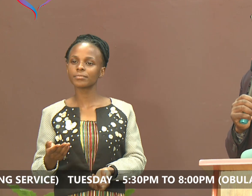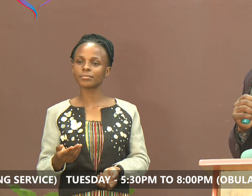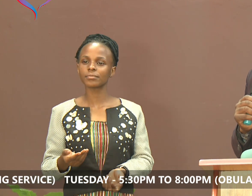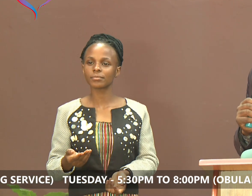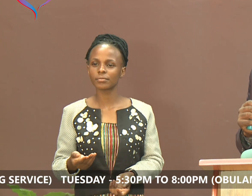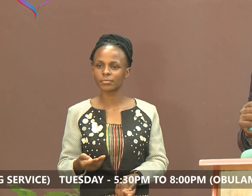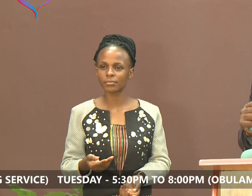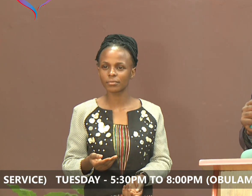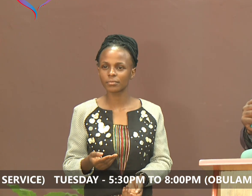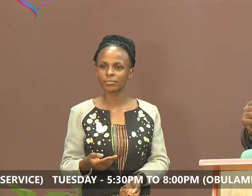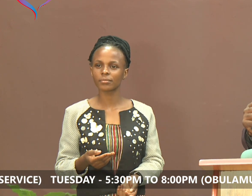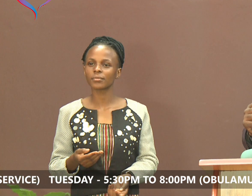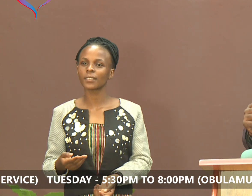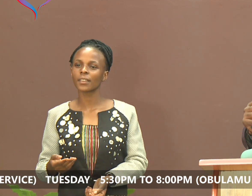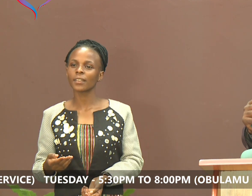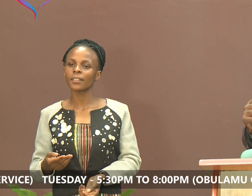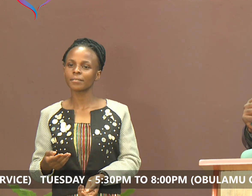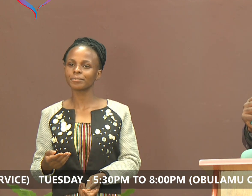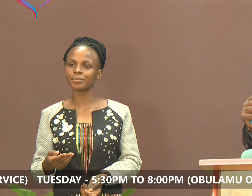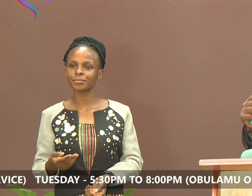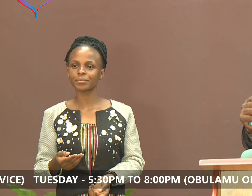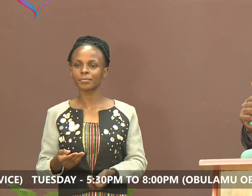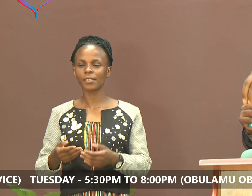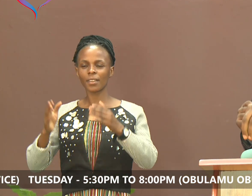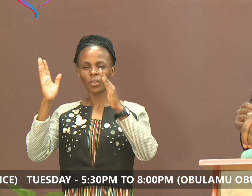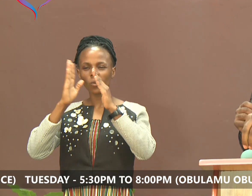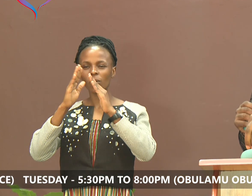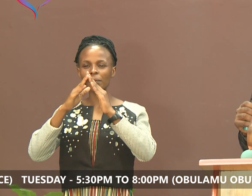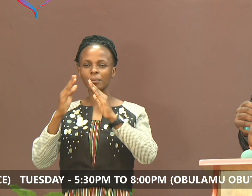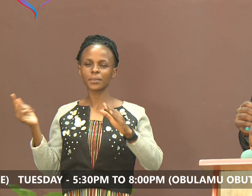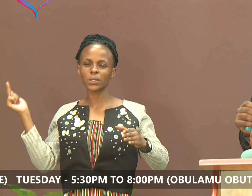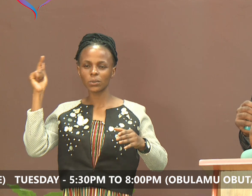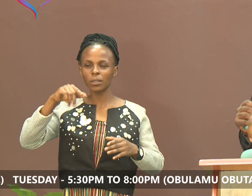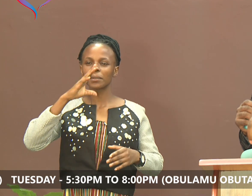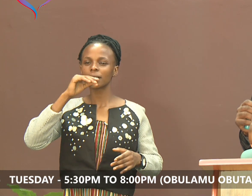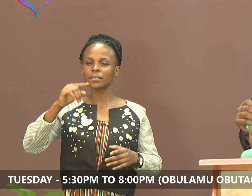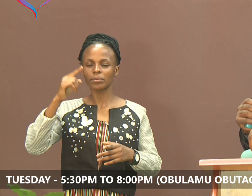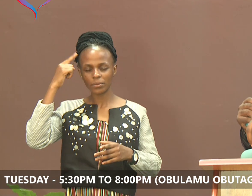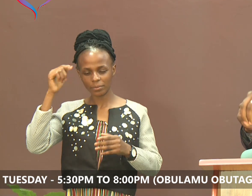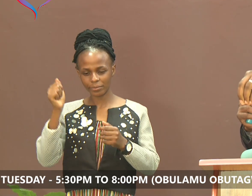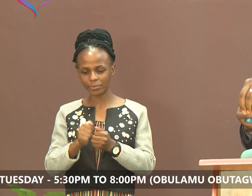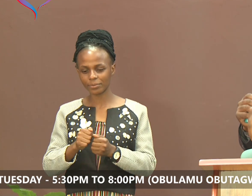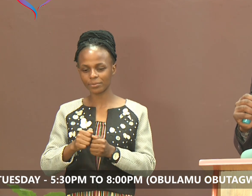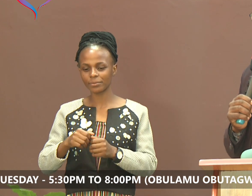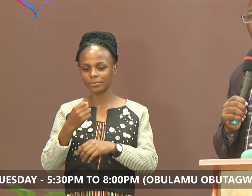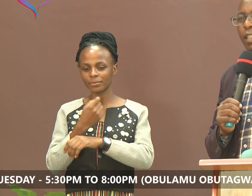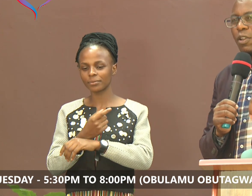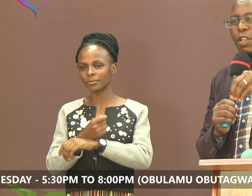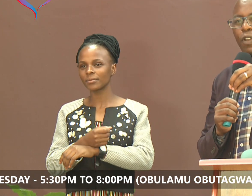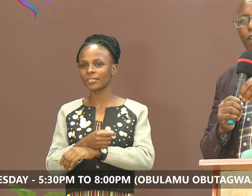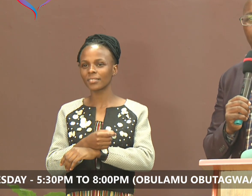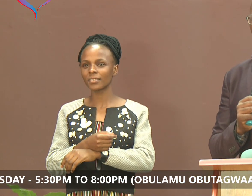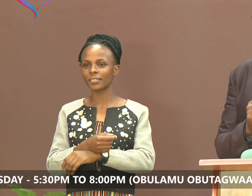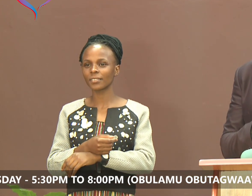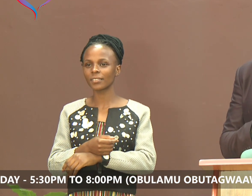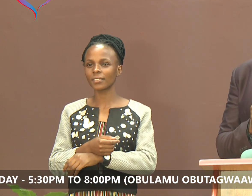and speak for 10 minutes olina alondamu kyayagala nga olusi obaddena example neyesiba kw'ekyo I don't know